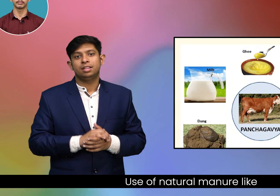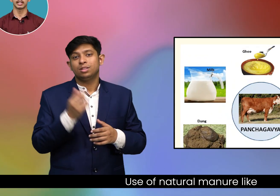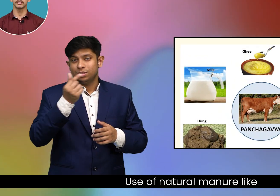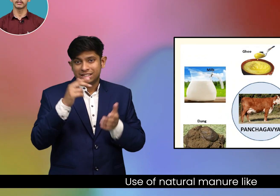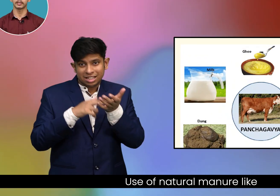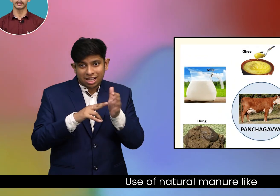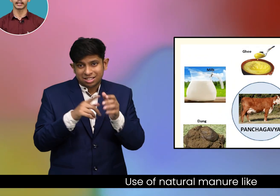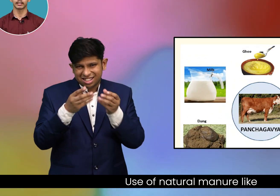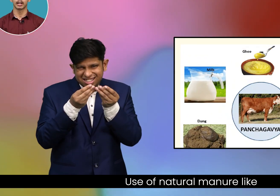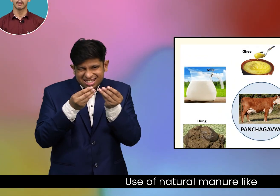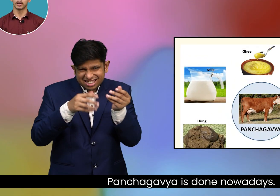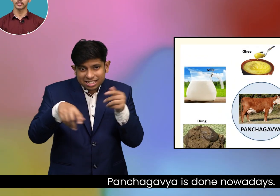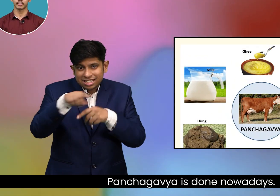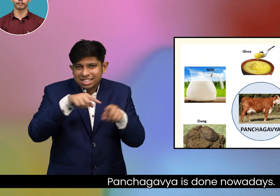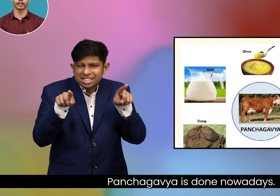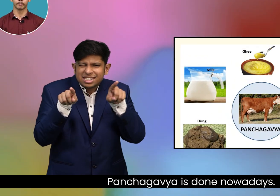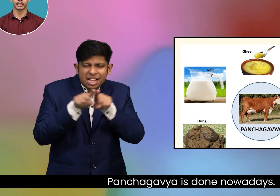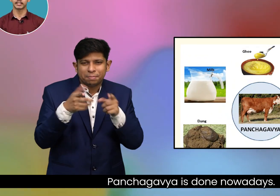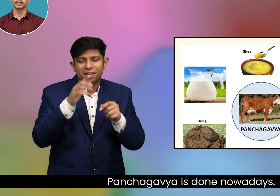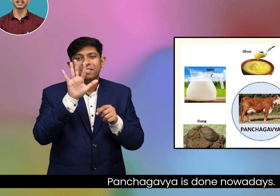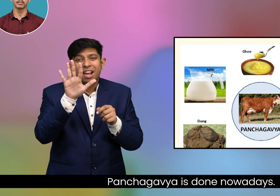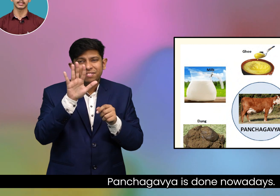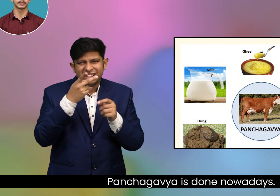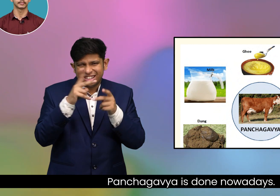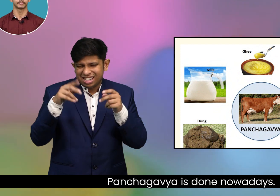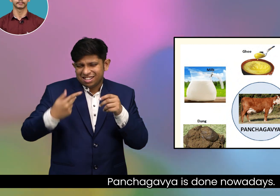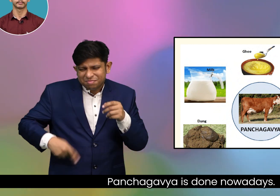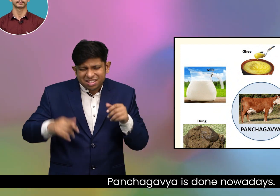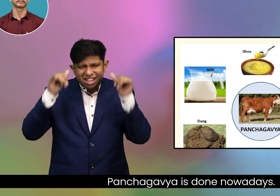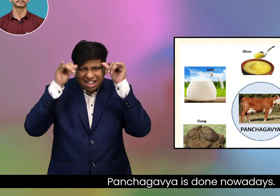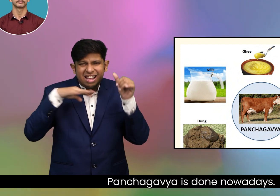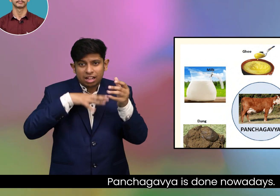Use of natural manure like Panchagavya is done nowadays.